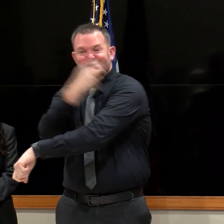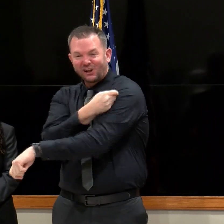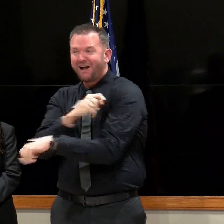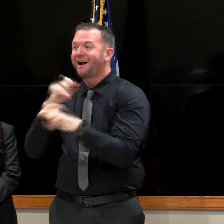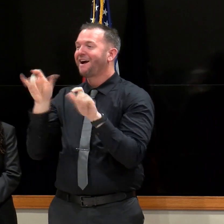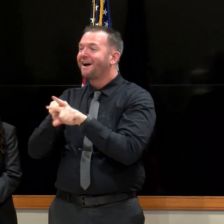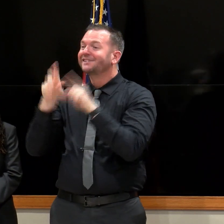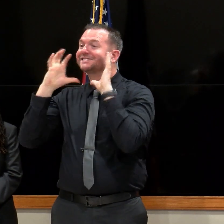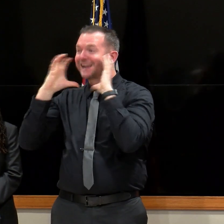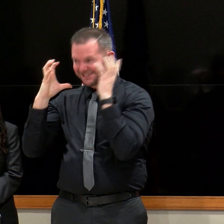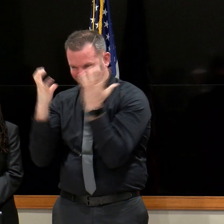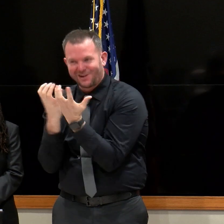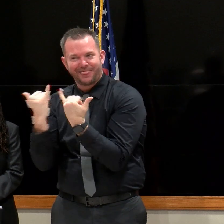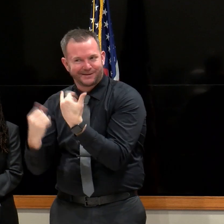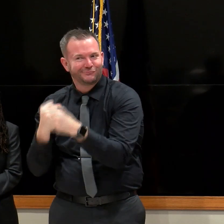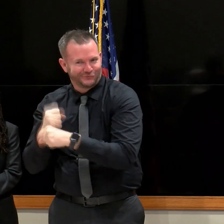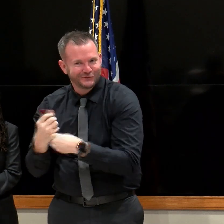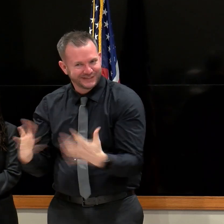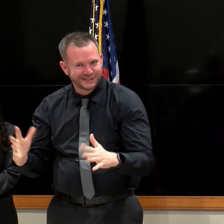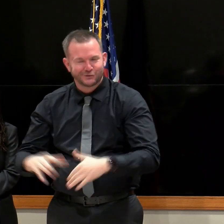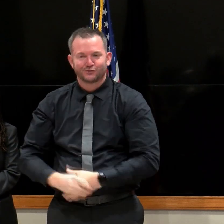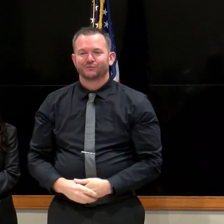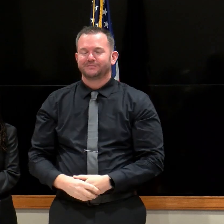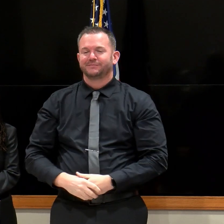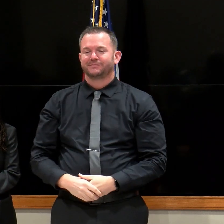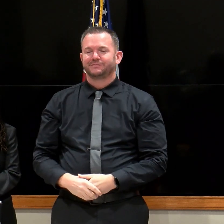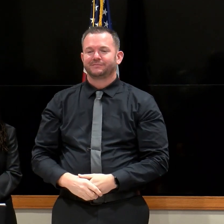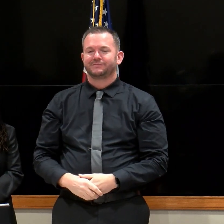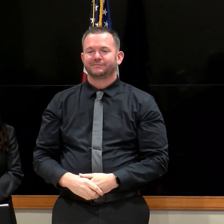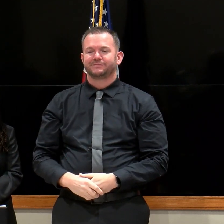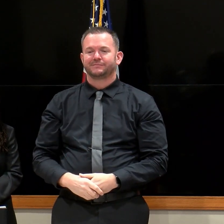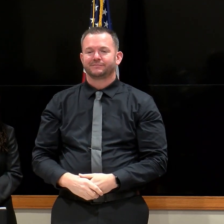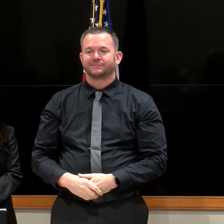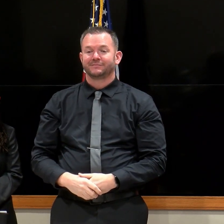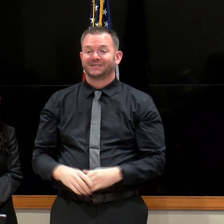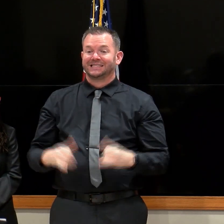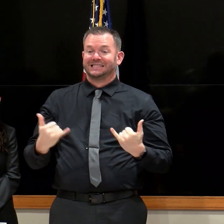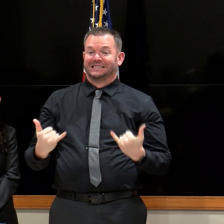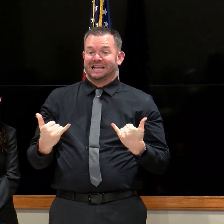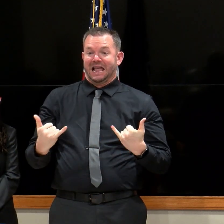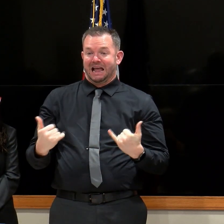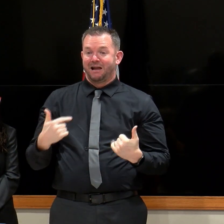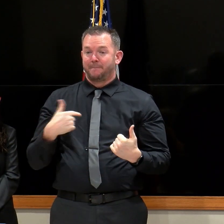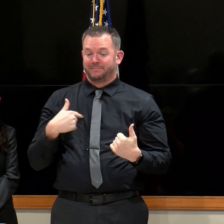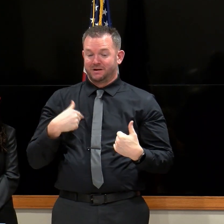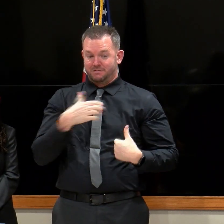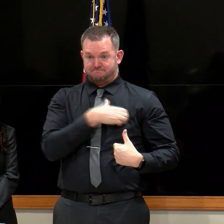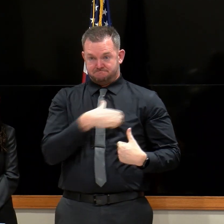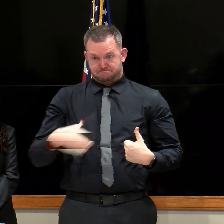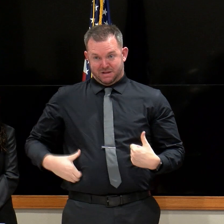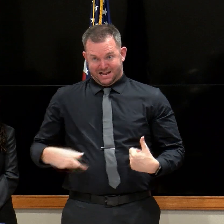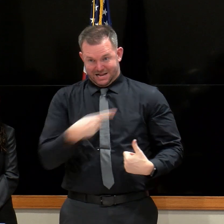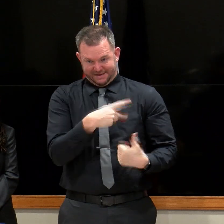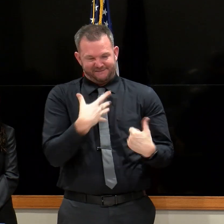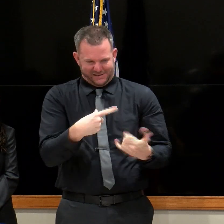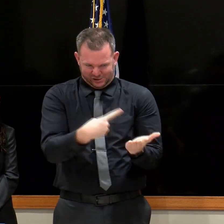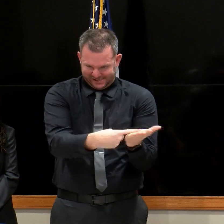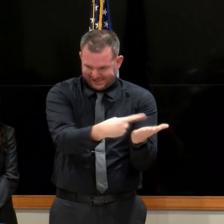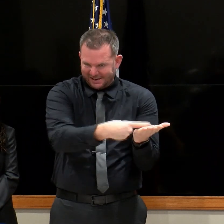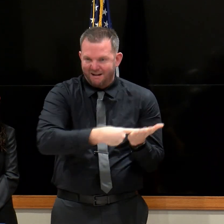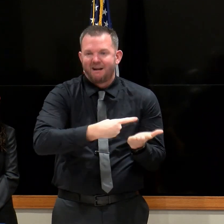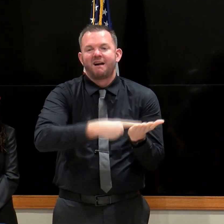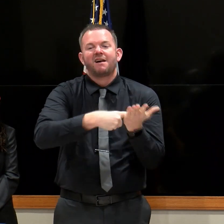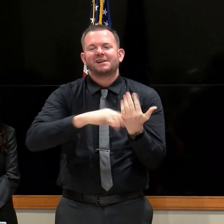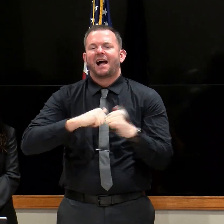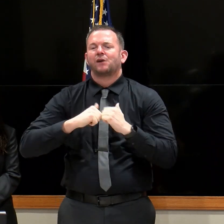have discussed potentially imposing a curfew. To be clear, we're choosing not to do that